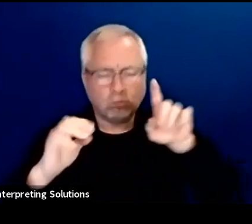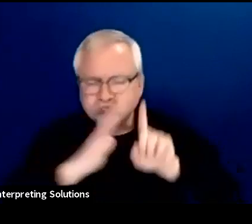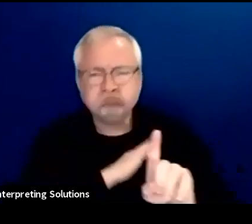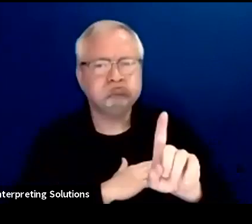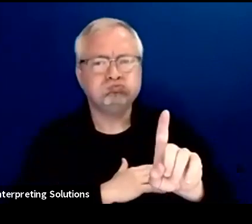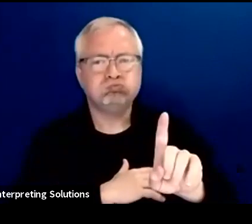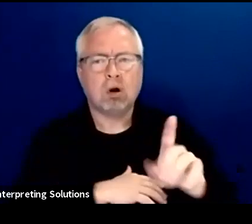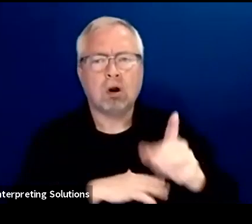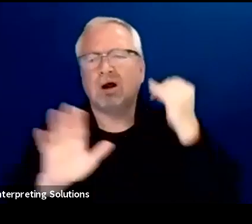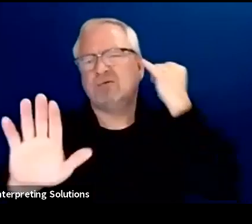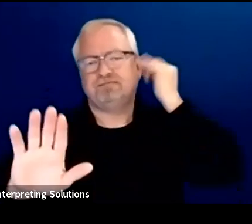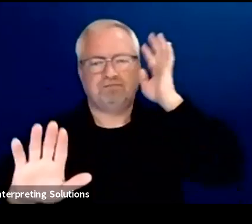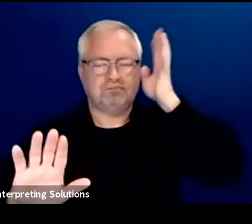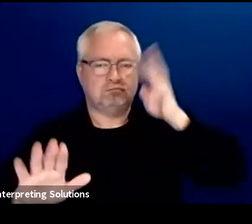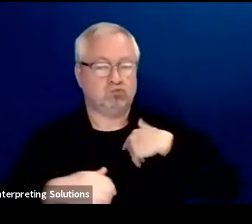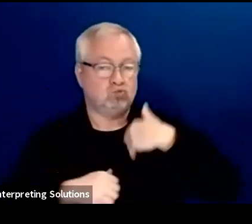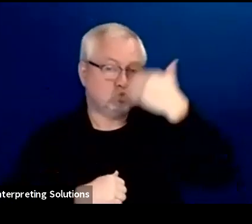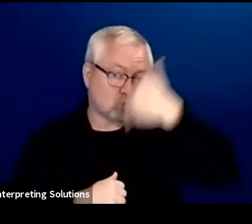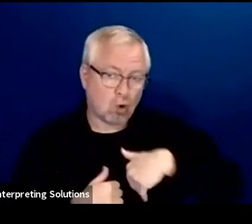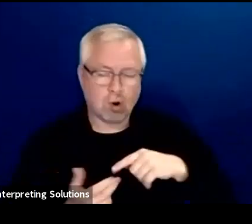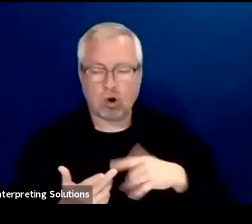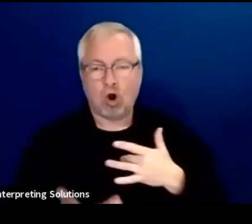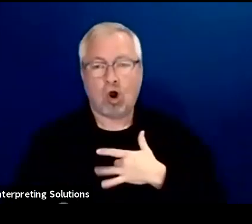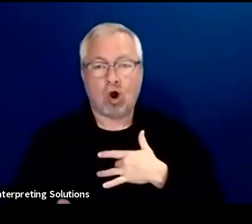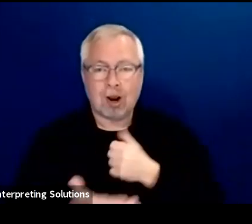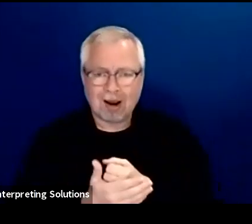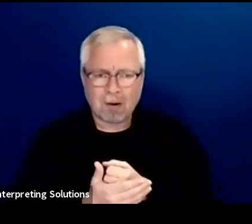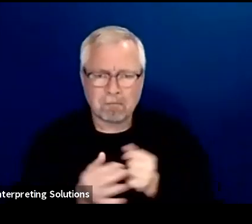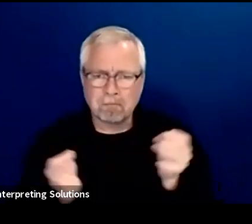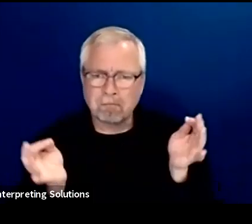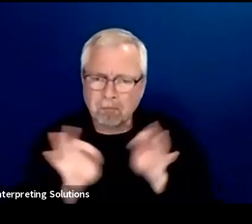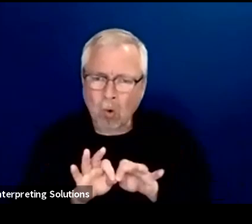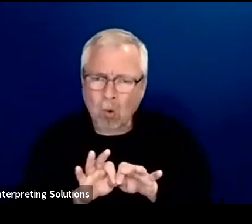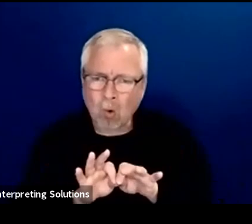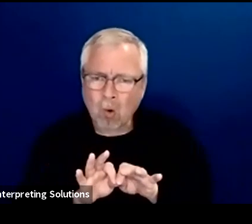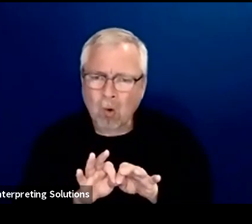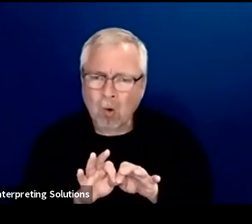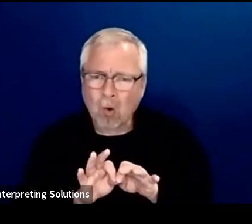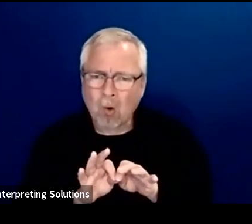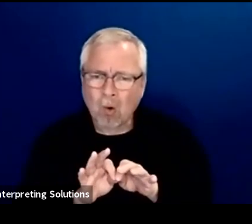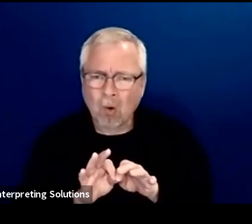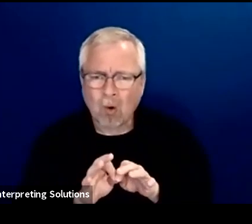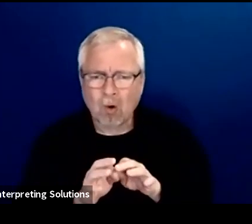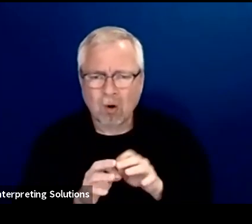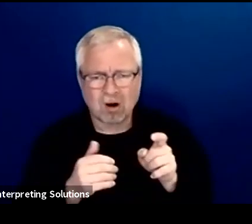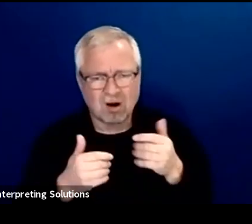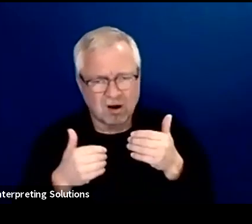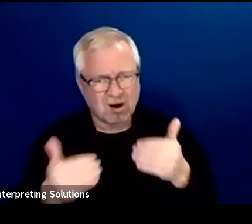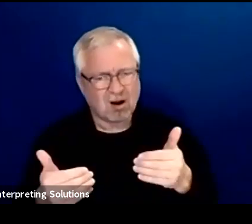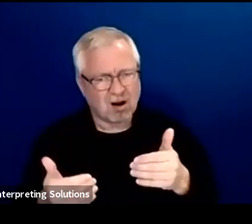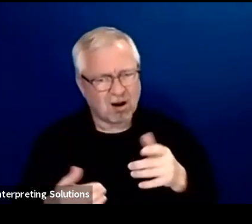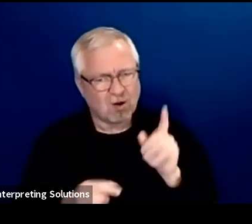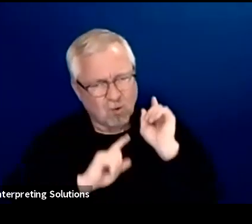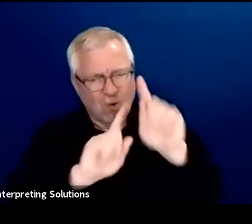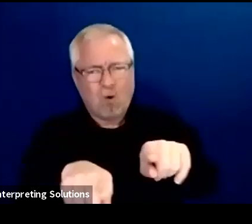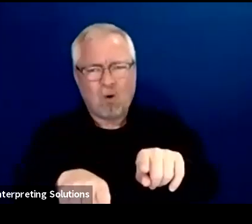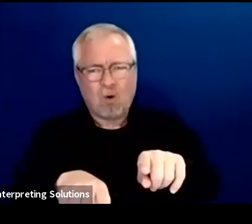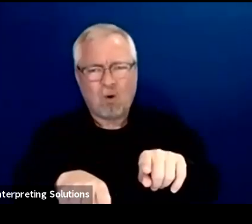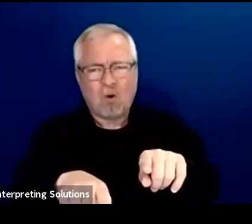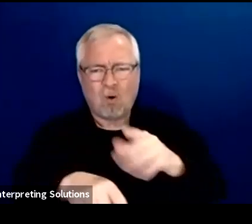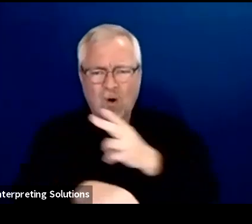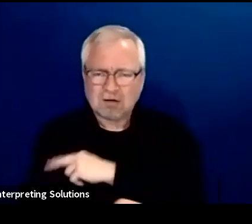attack. And certainly we're hearing this across the nation, not just here in Minnesota. We understand that people might be